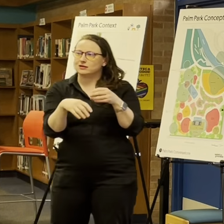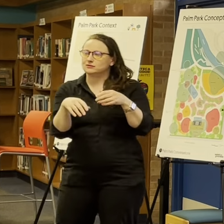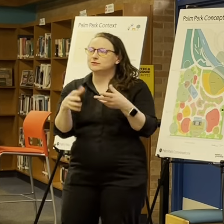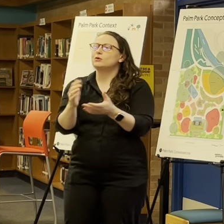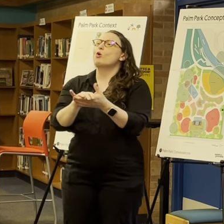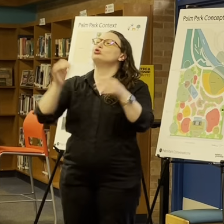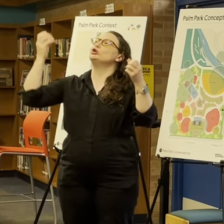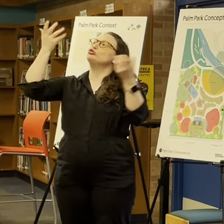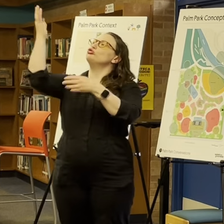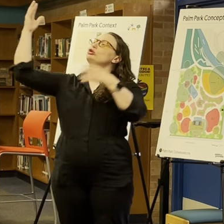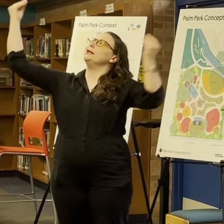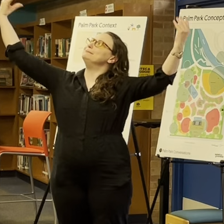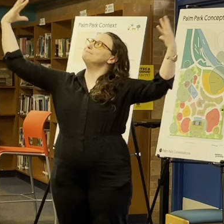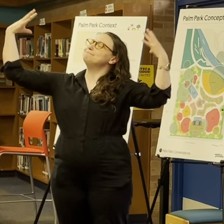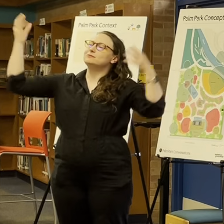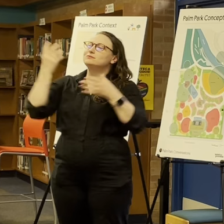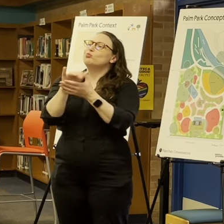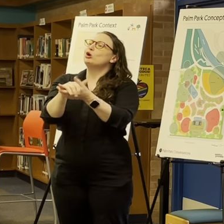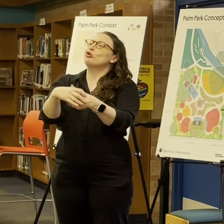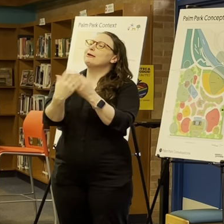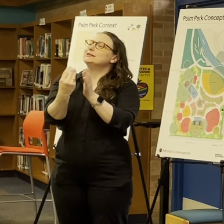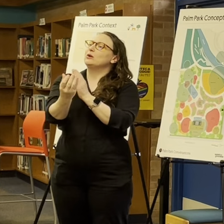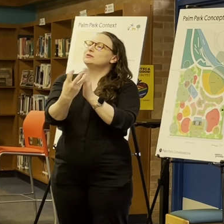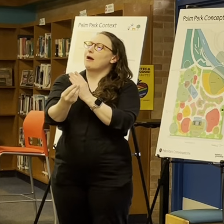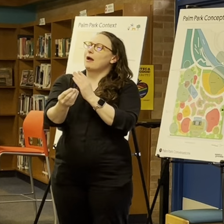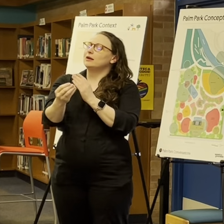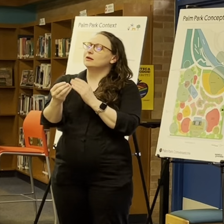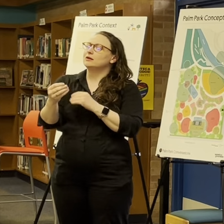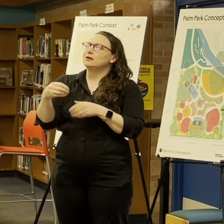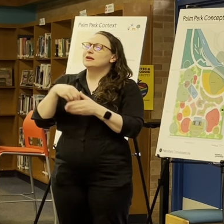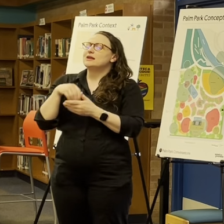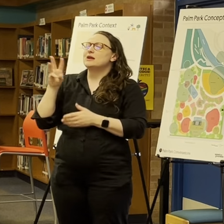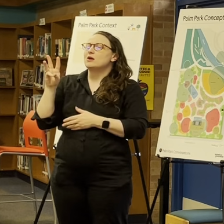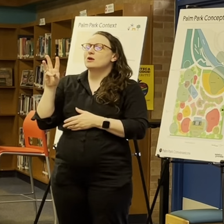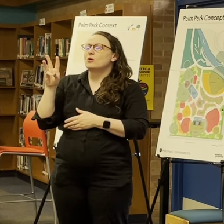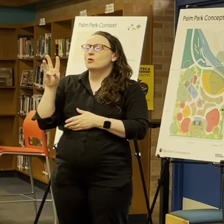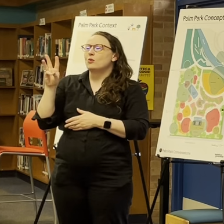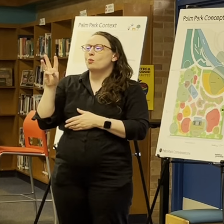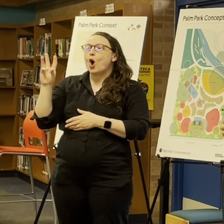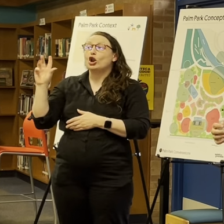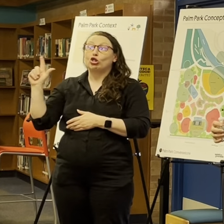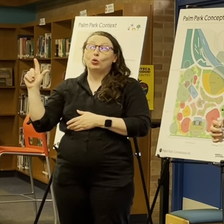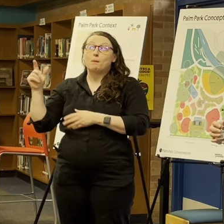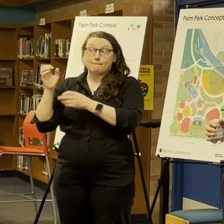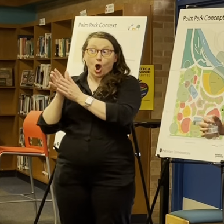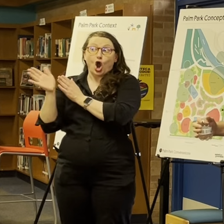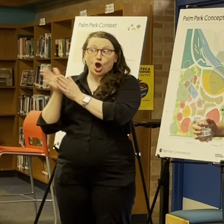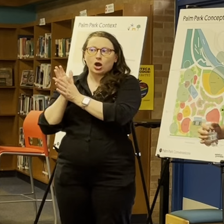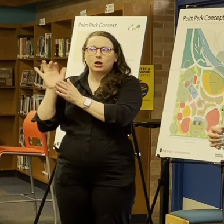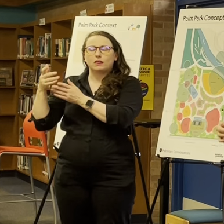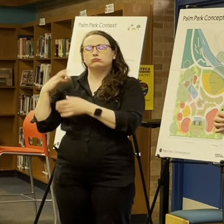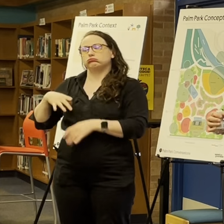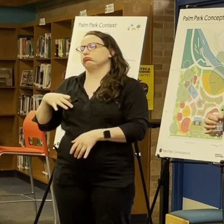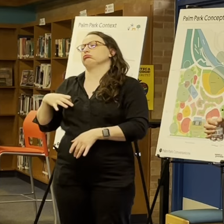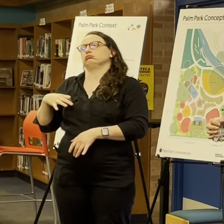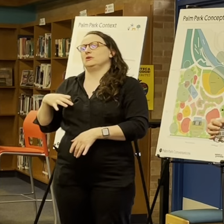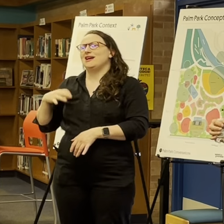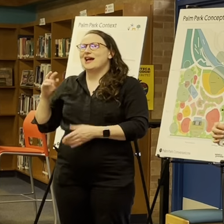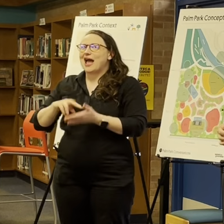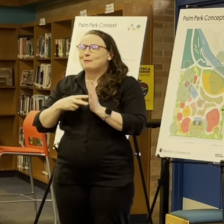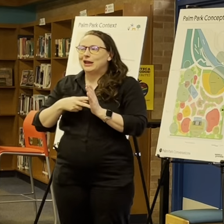trees. We did that really successfully, I think, in Waterloo Park, and it's for a bathroom experience in the public, it's